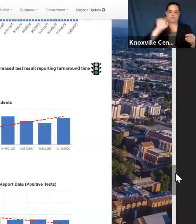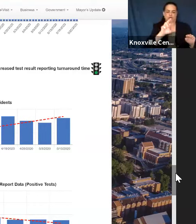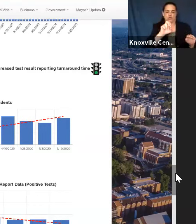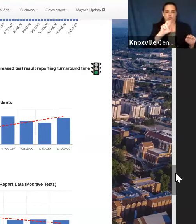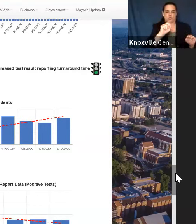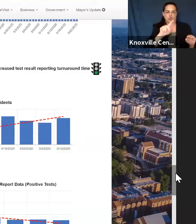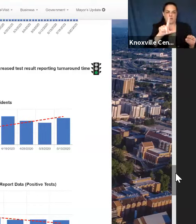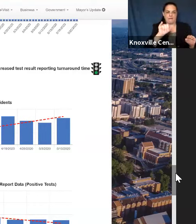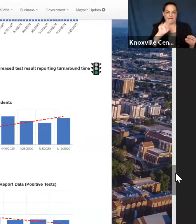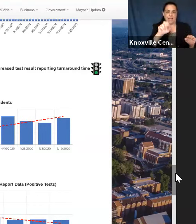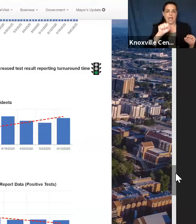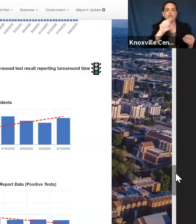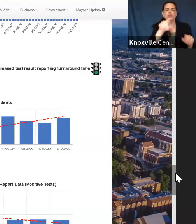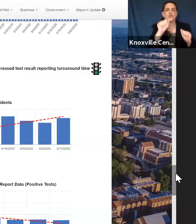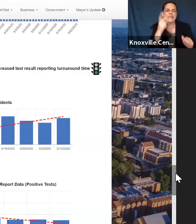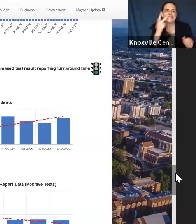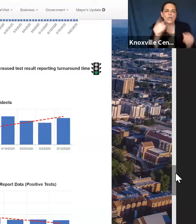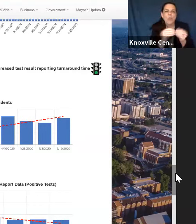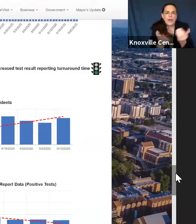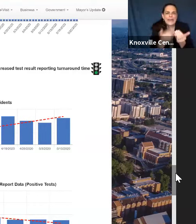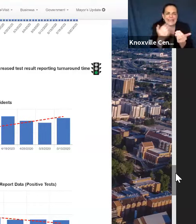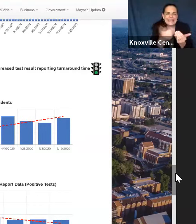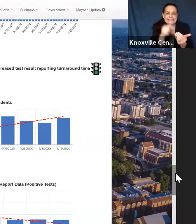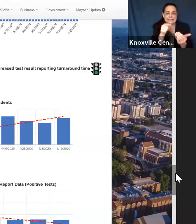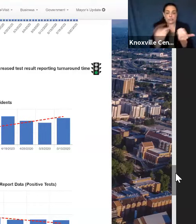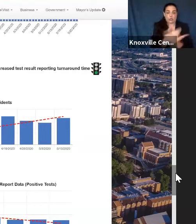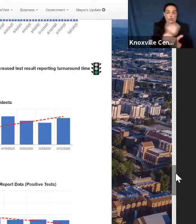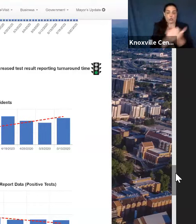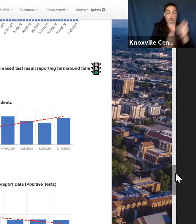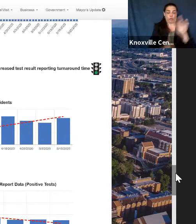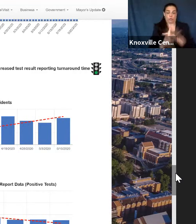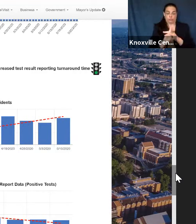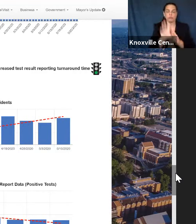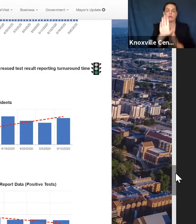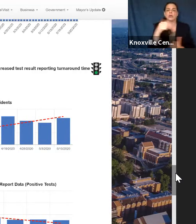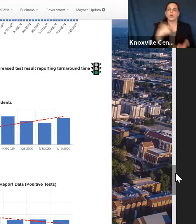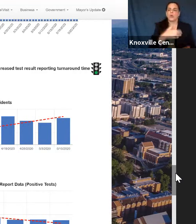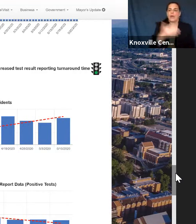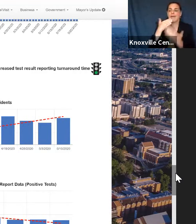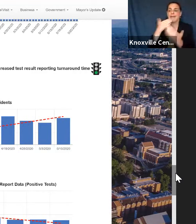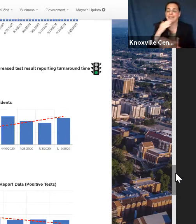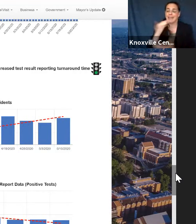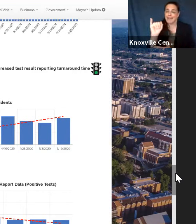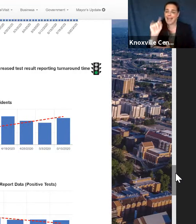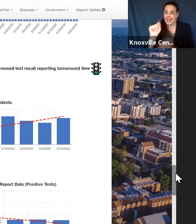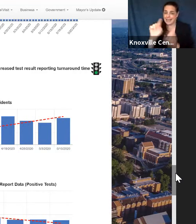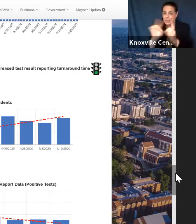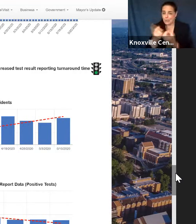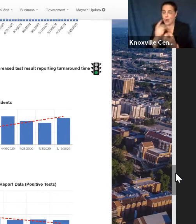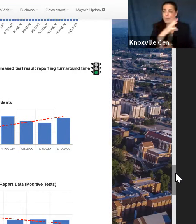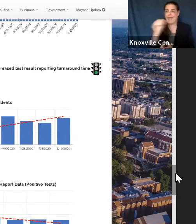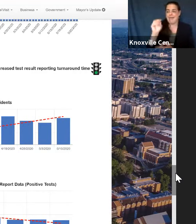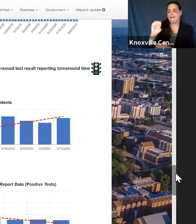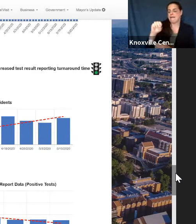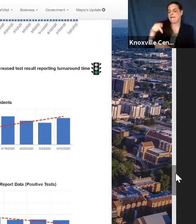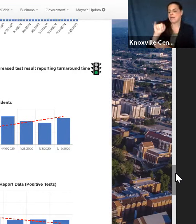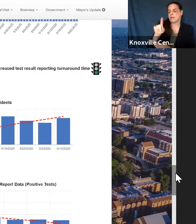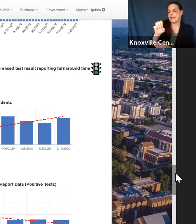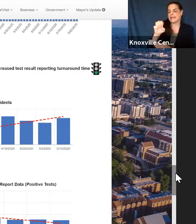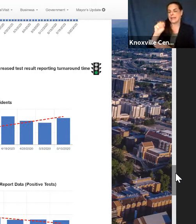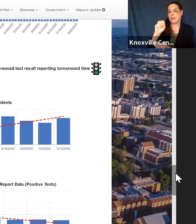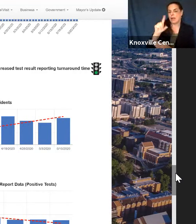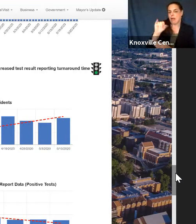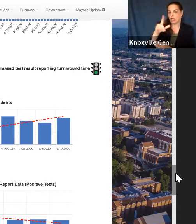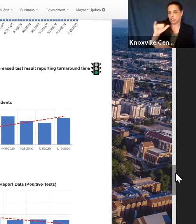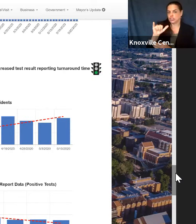cases easier to see. We are thankful to our epidemiology team and our IT department for assembling and presenting this data in a